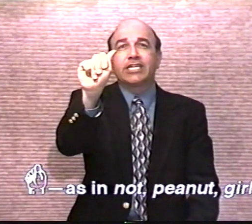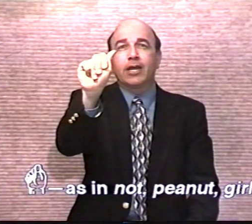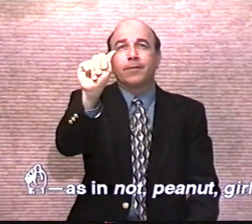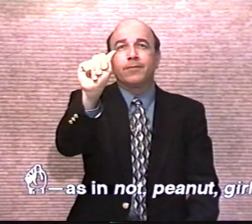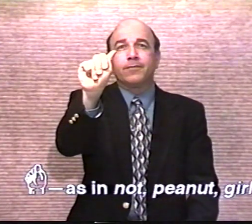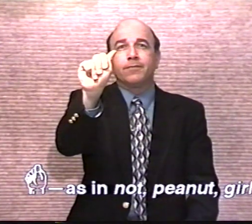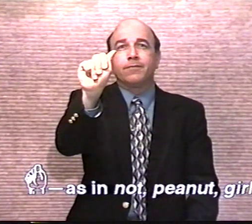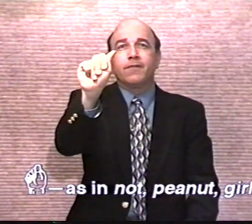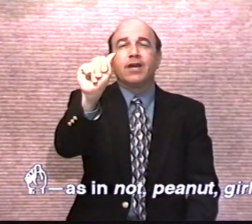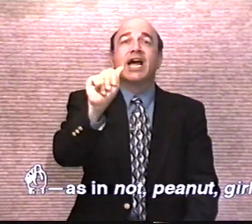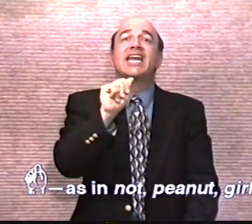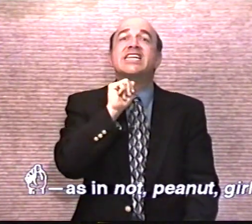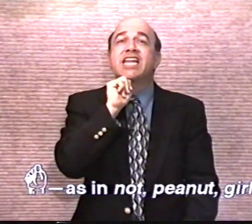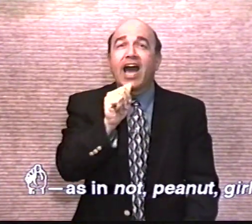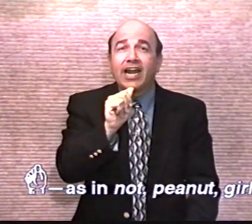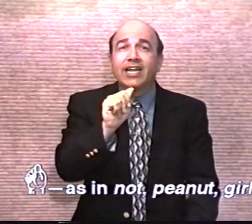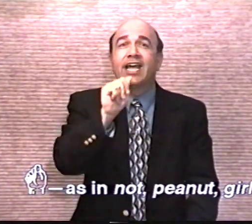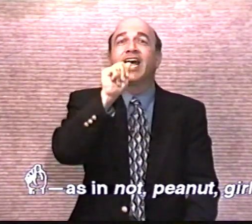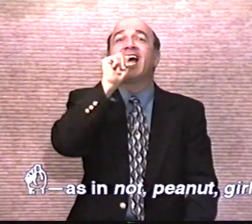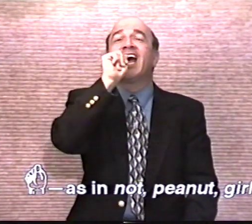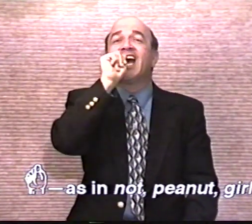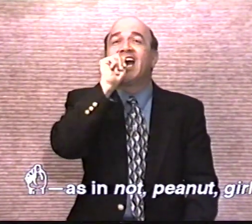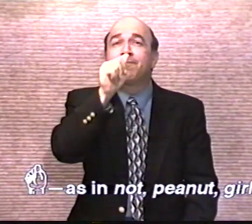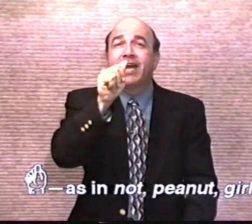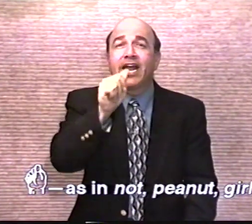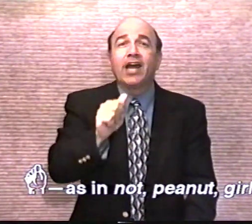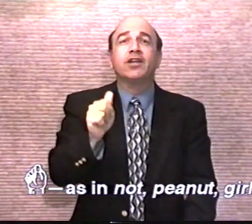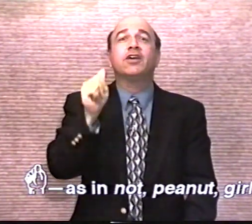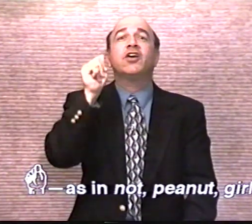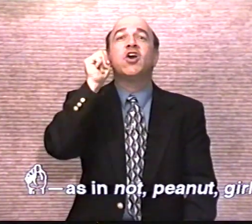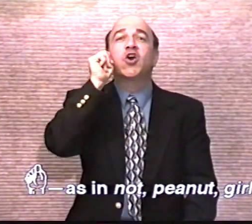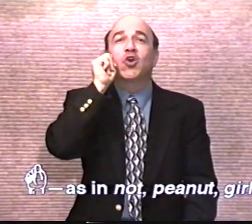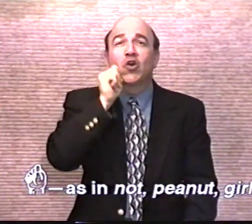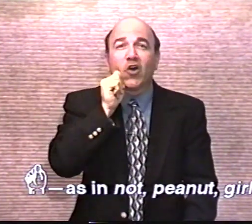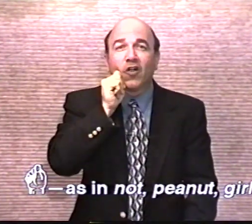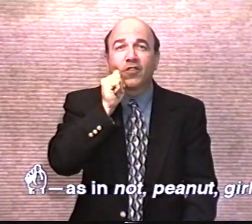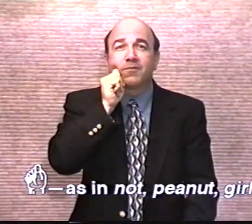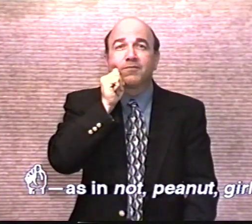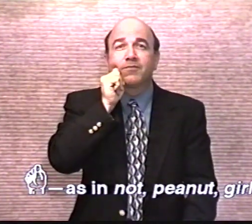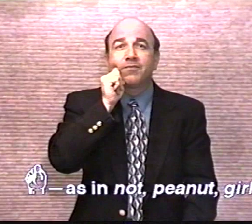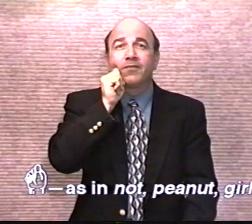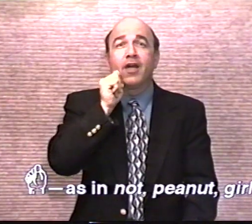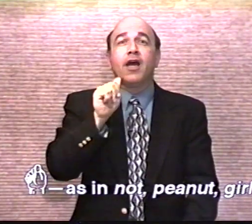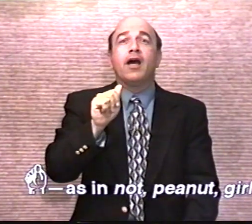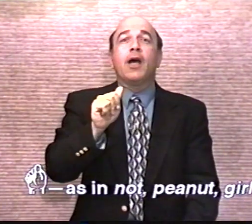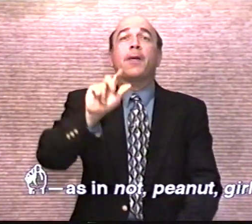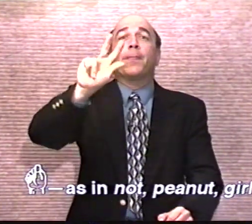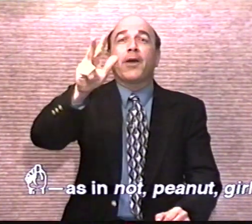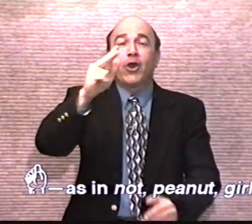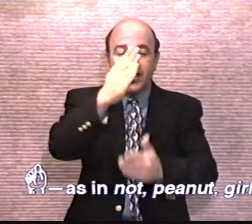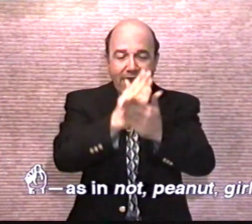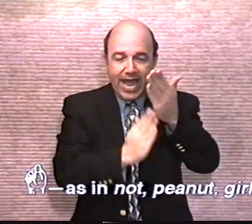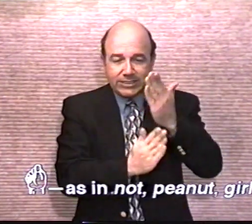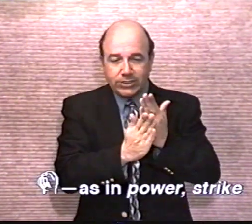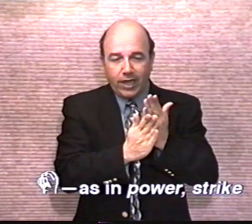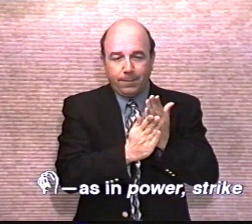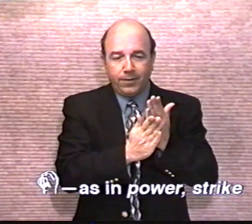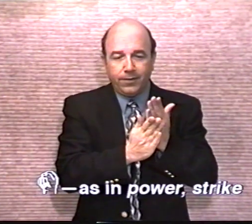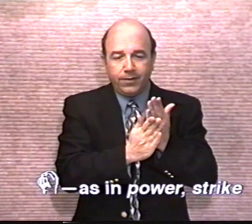shape. Nut, peanut, girl. The third hand shape,